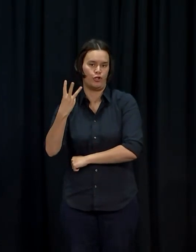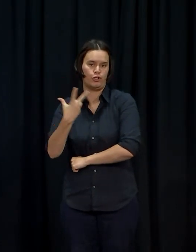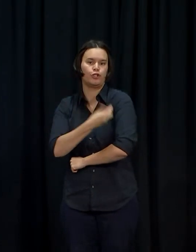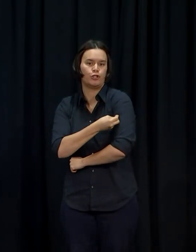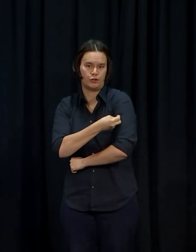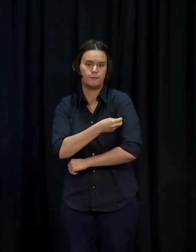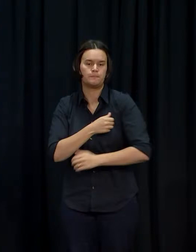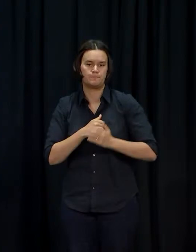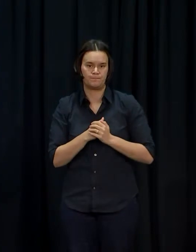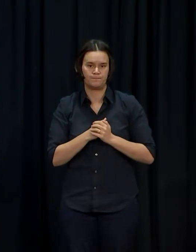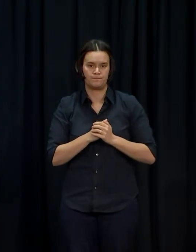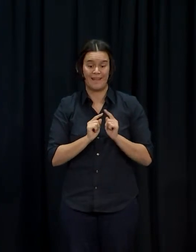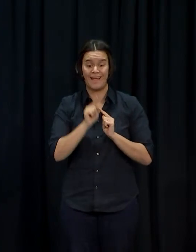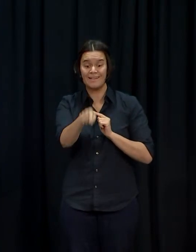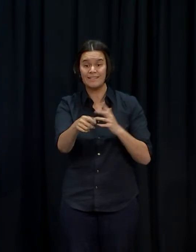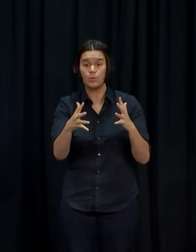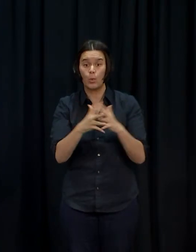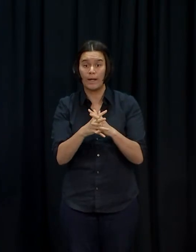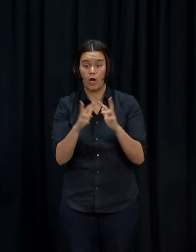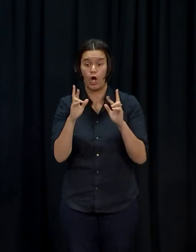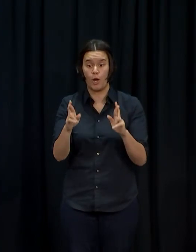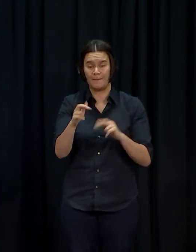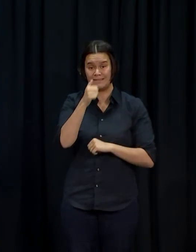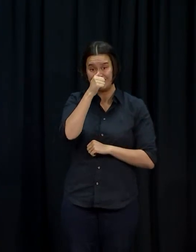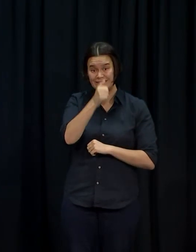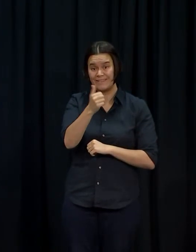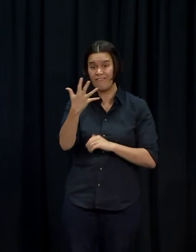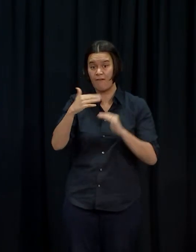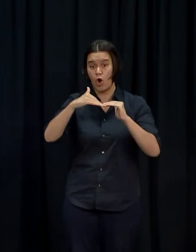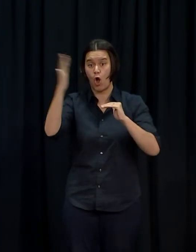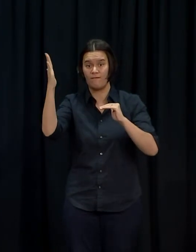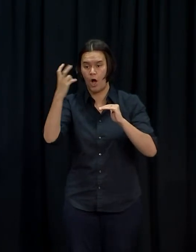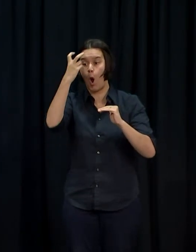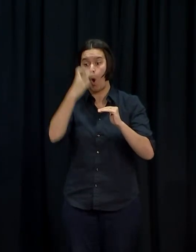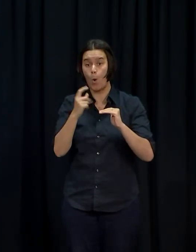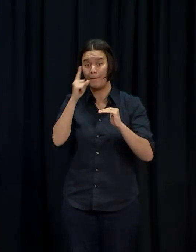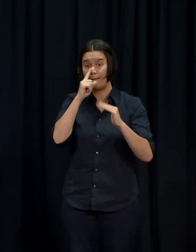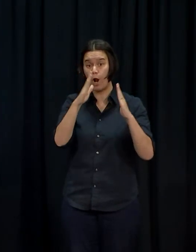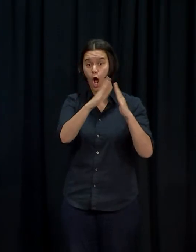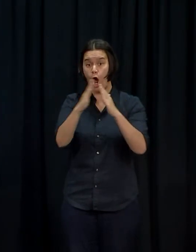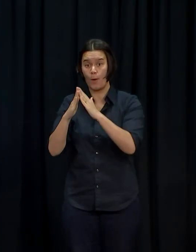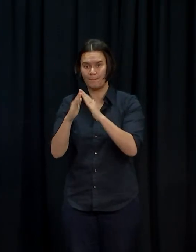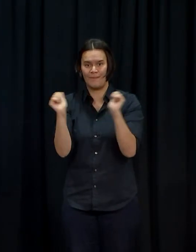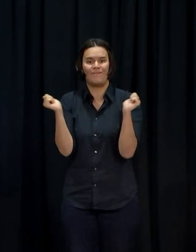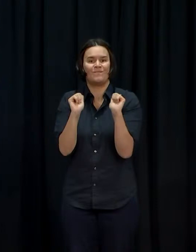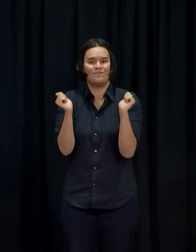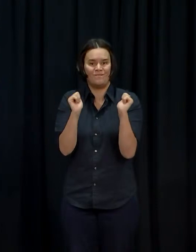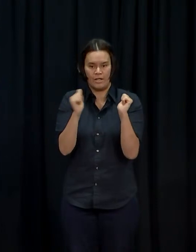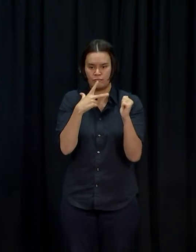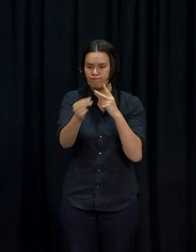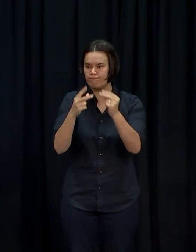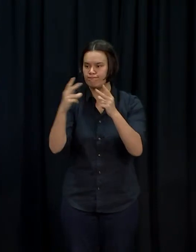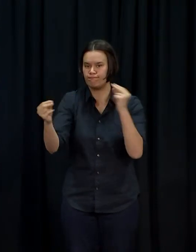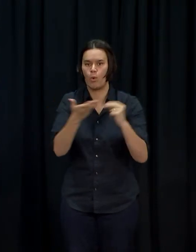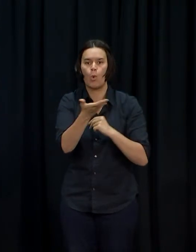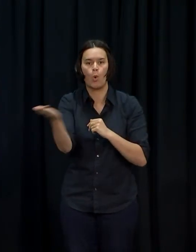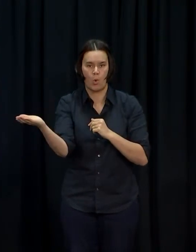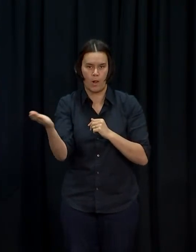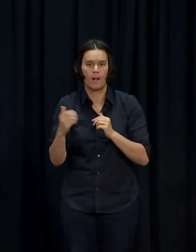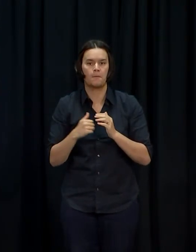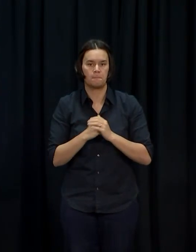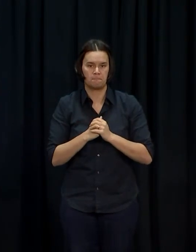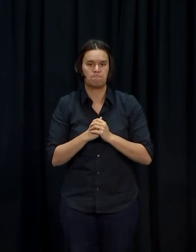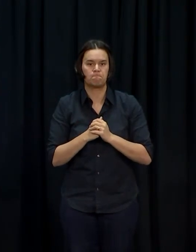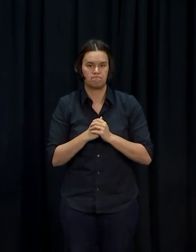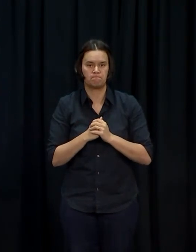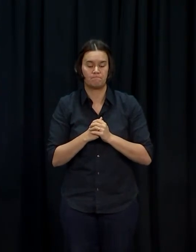aged residential care next week. We need to use the coming weeks before the virus could significantly take off to get as many